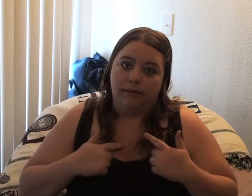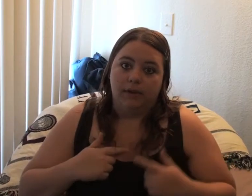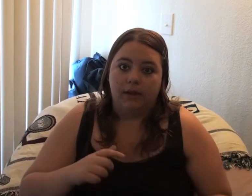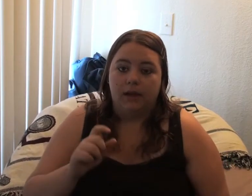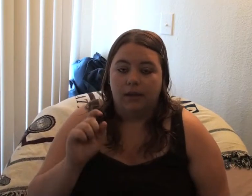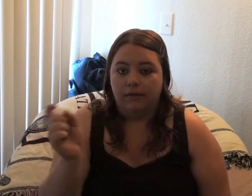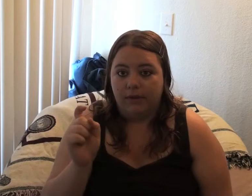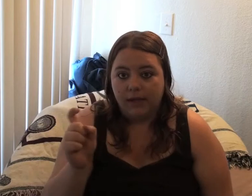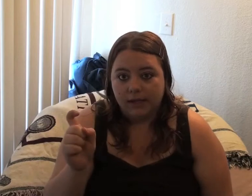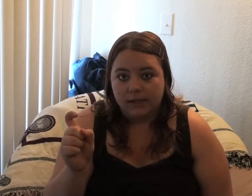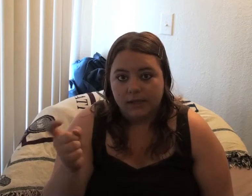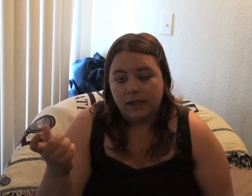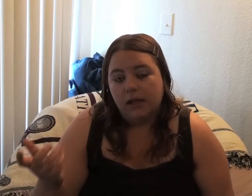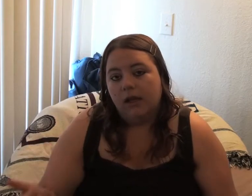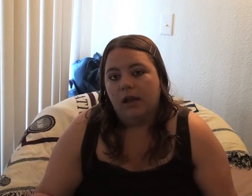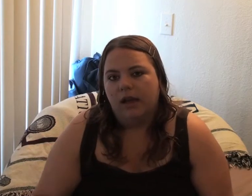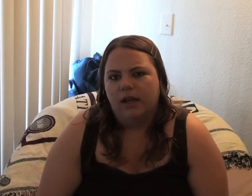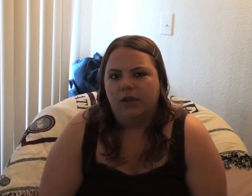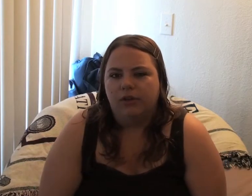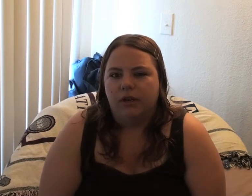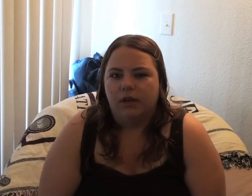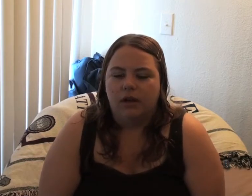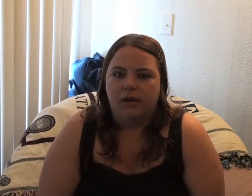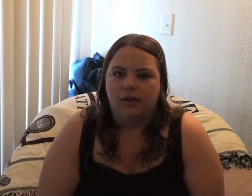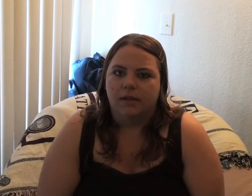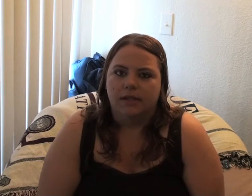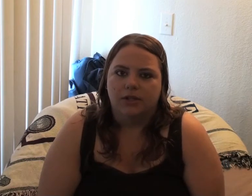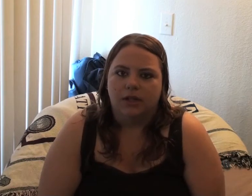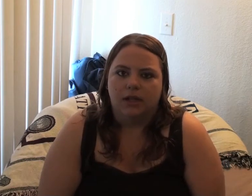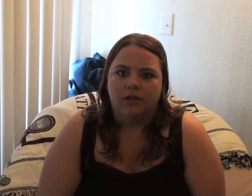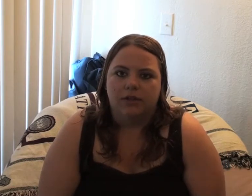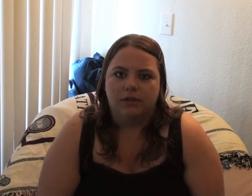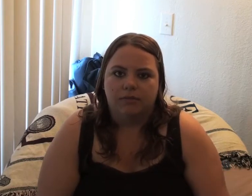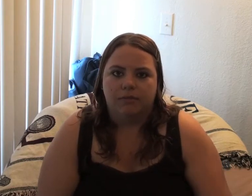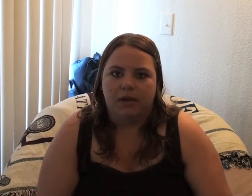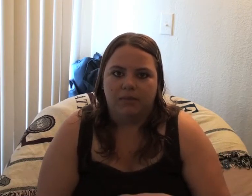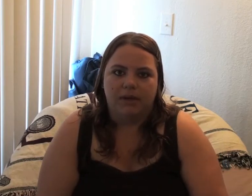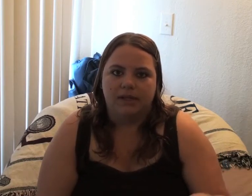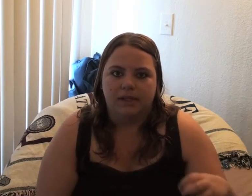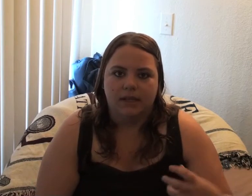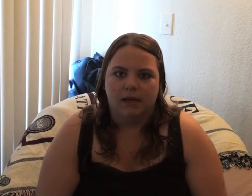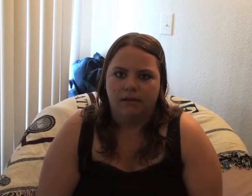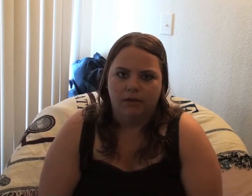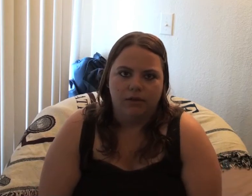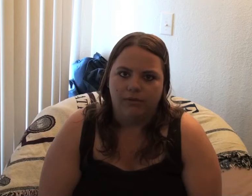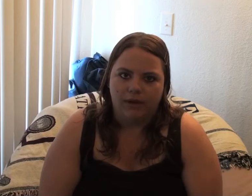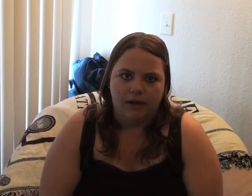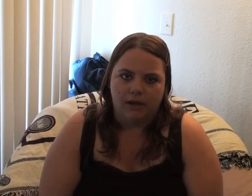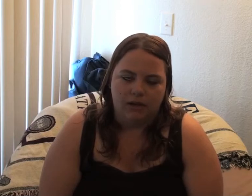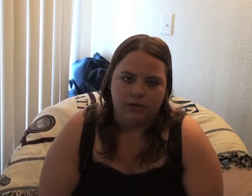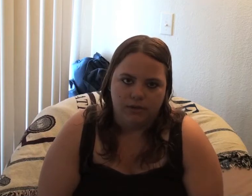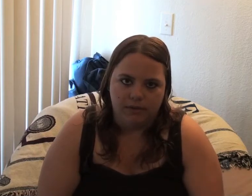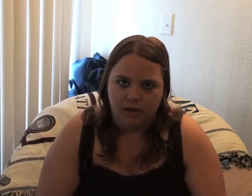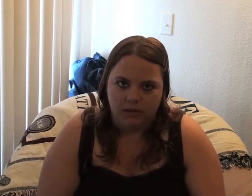in Phoenix. And you can essentially just pick your pieces, and you can find any YouTube video